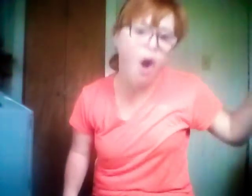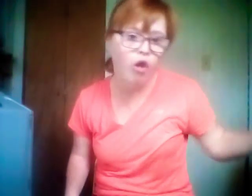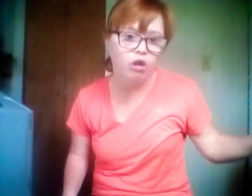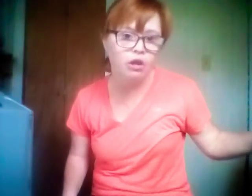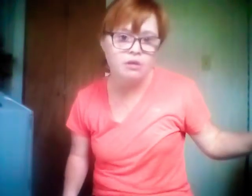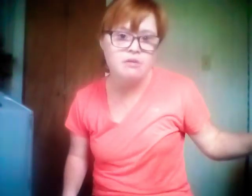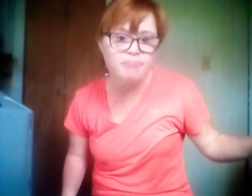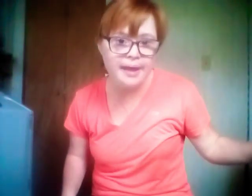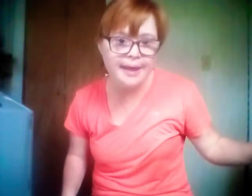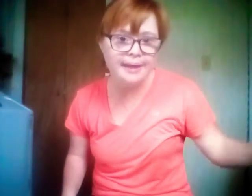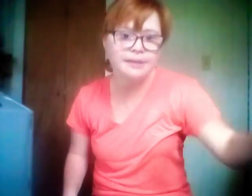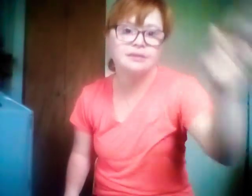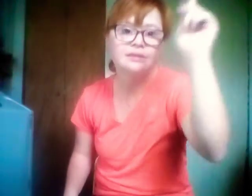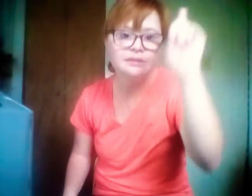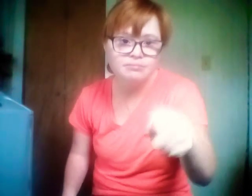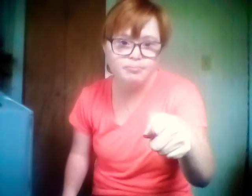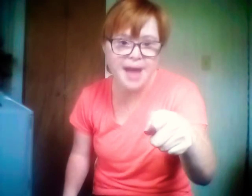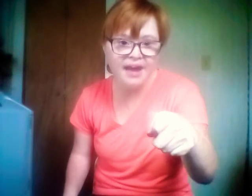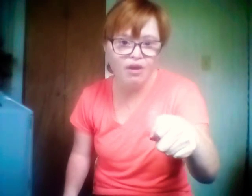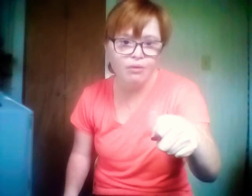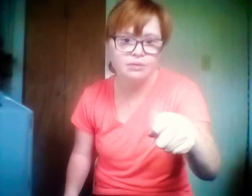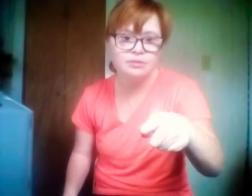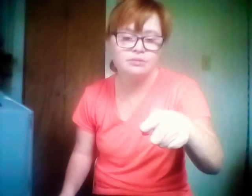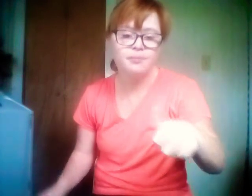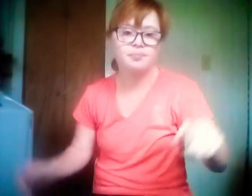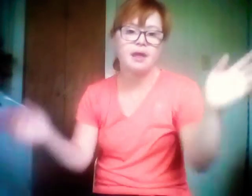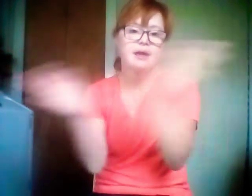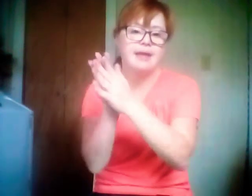All Brian Bale. Yeah,